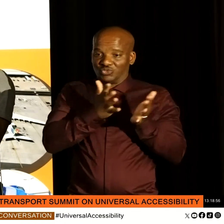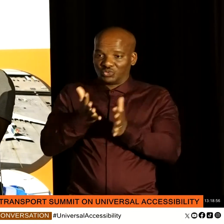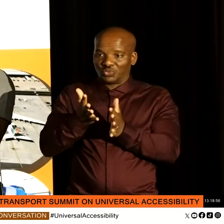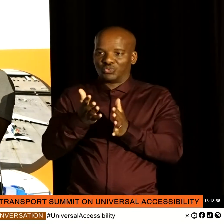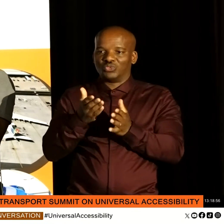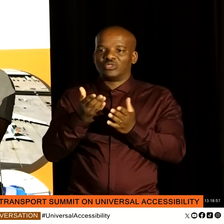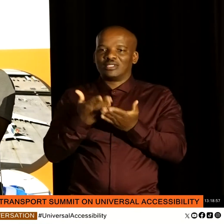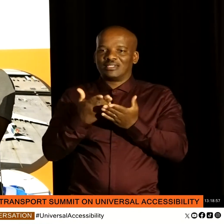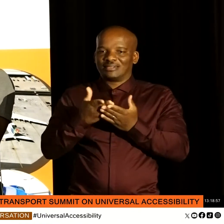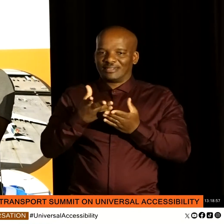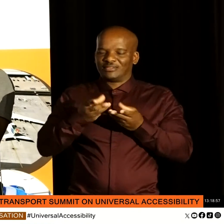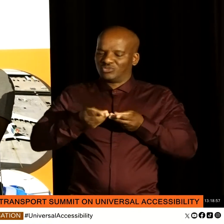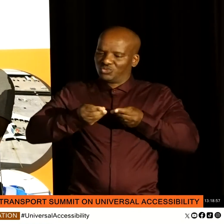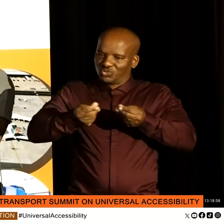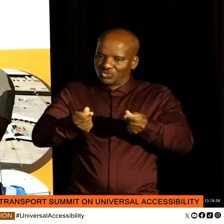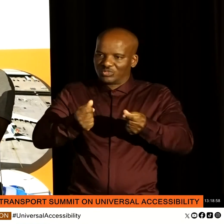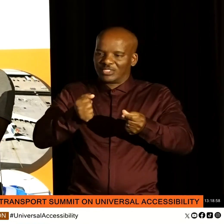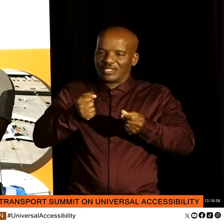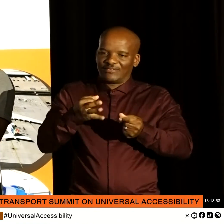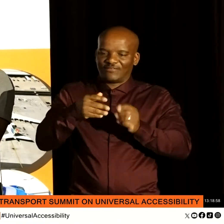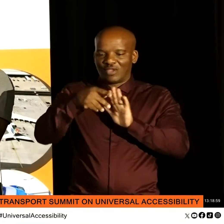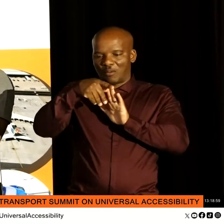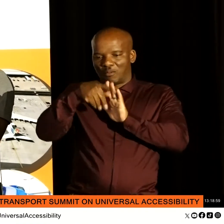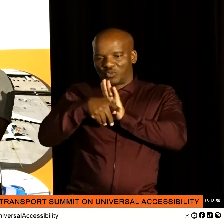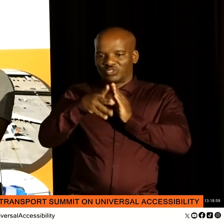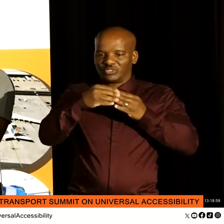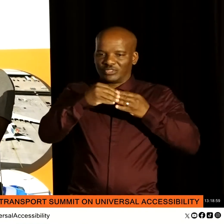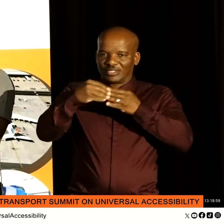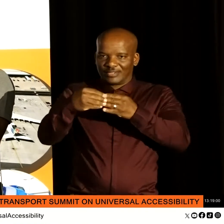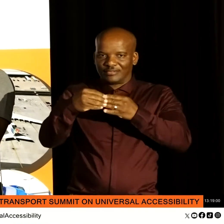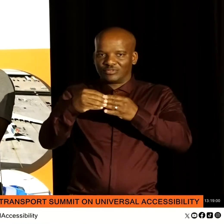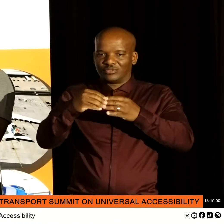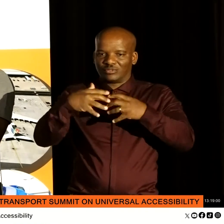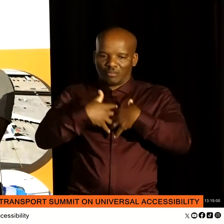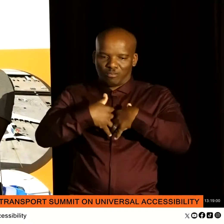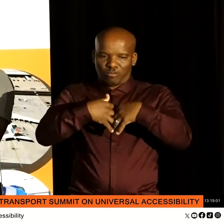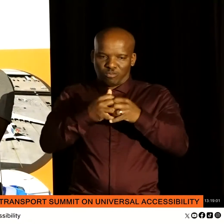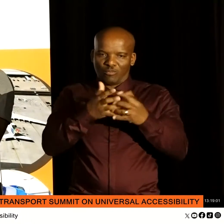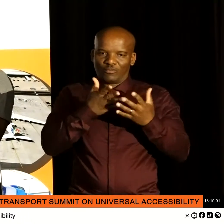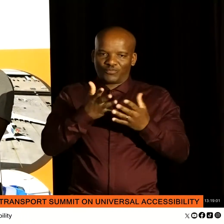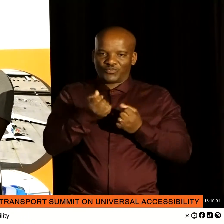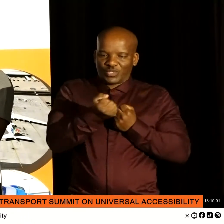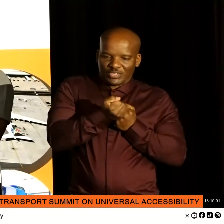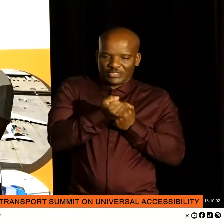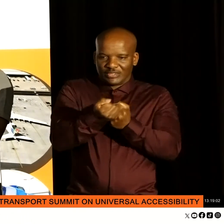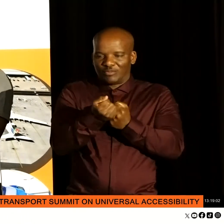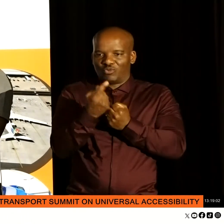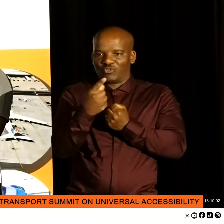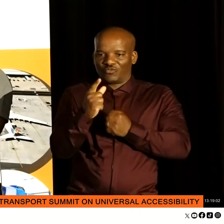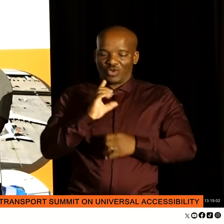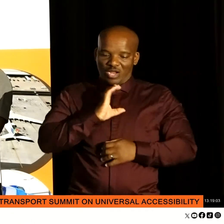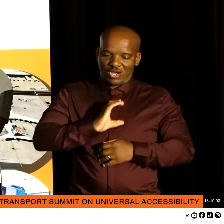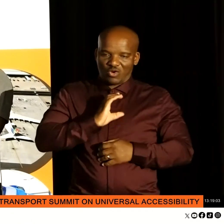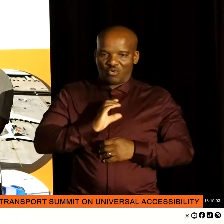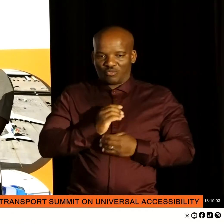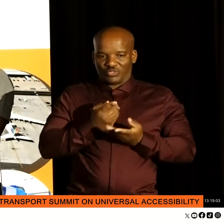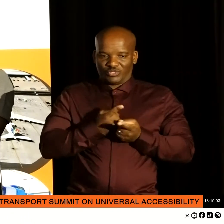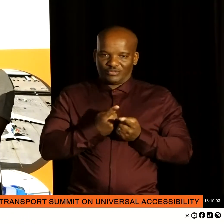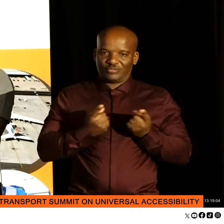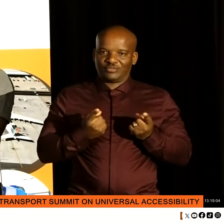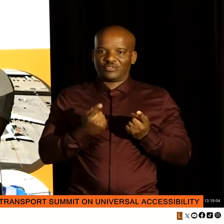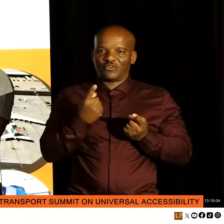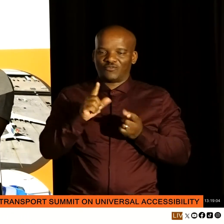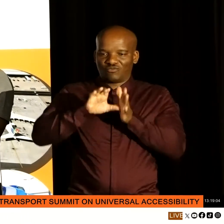been easily resolved had there been policy guidelines in place on how to provide support and accommodations